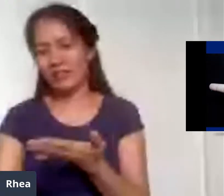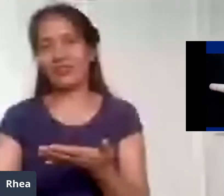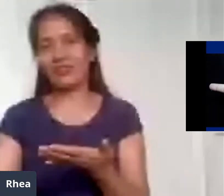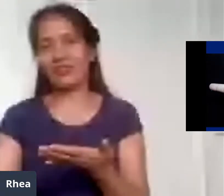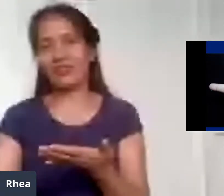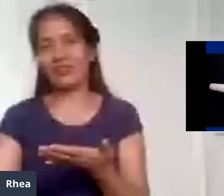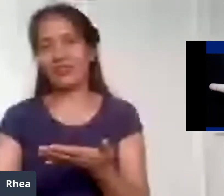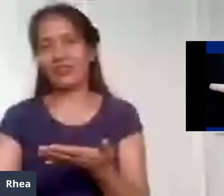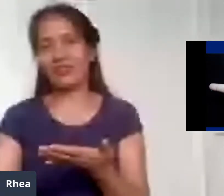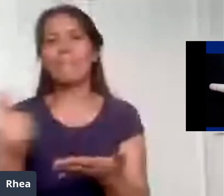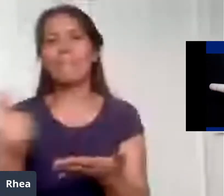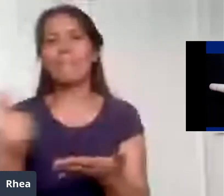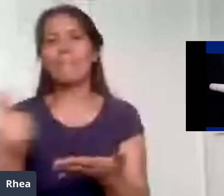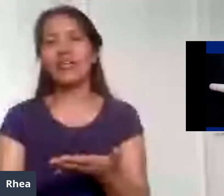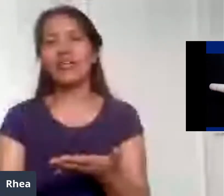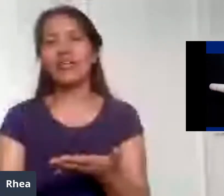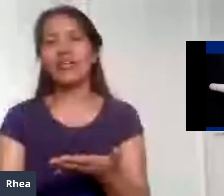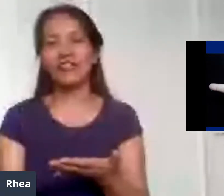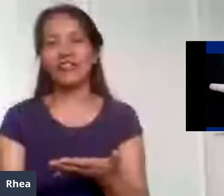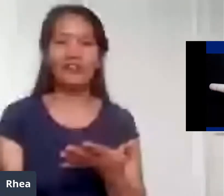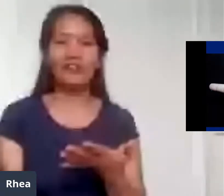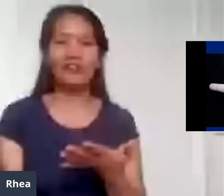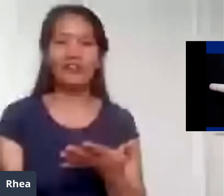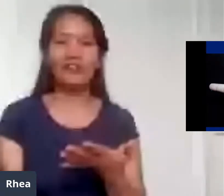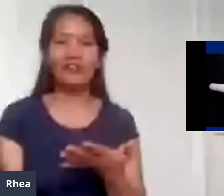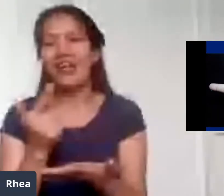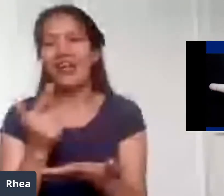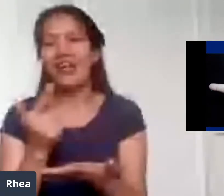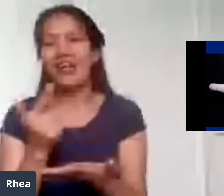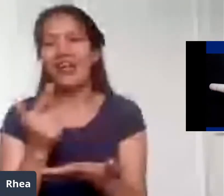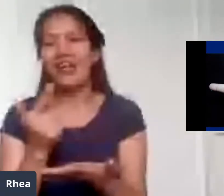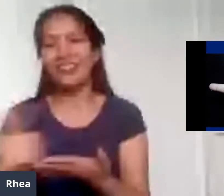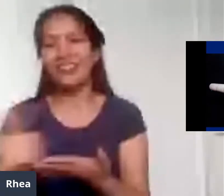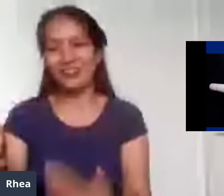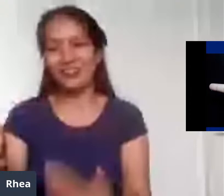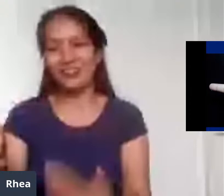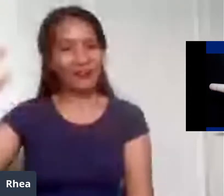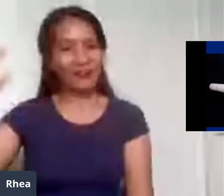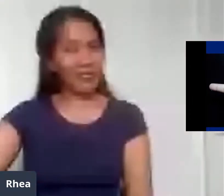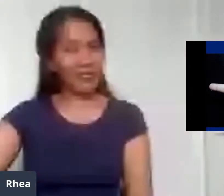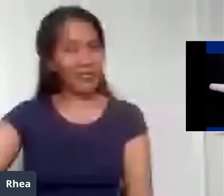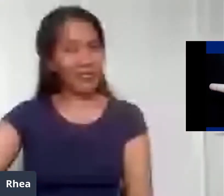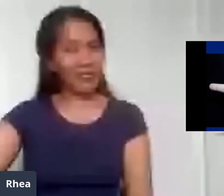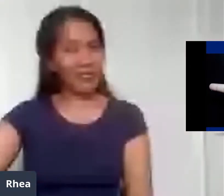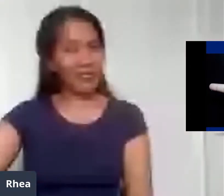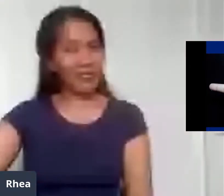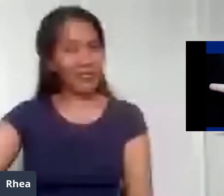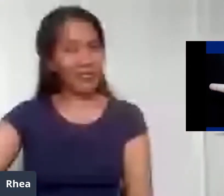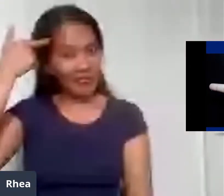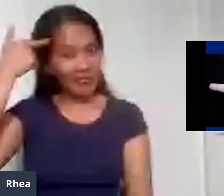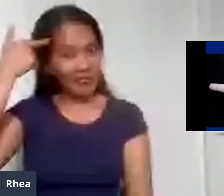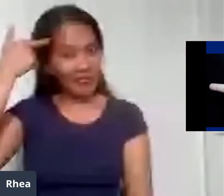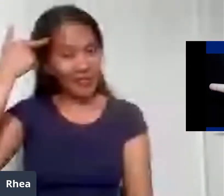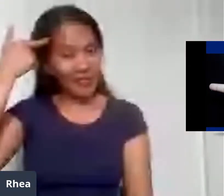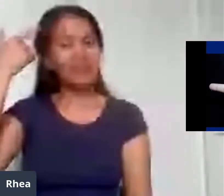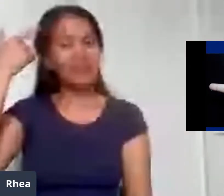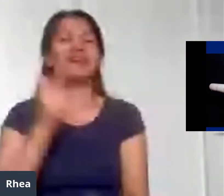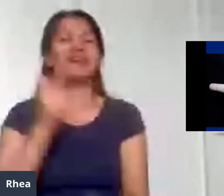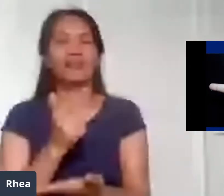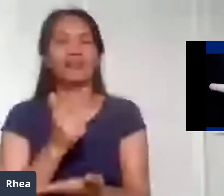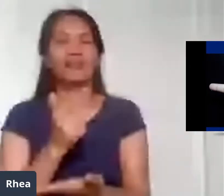Garbage. Basura. Collection. Hindi yung government the garbage. Letter G.